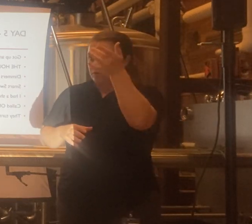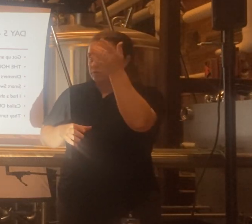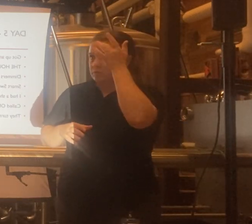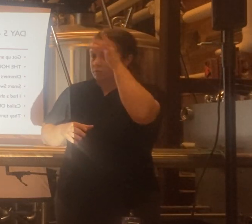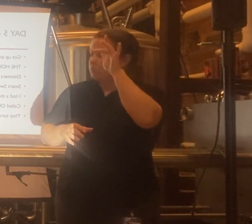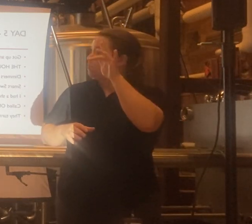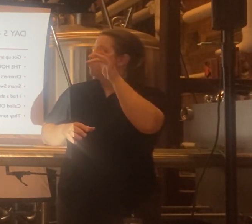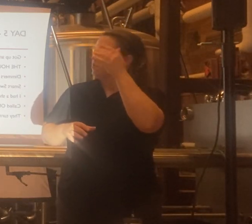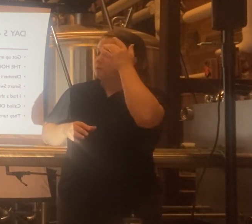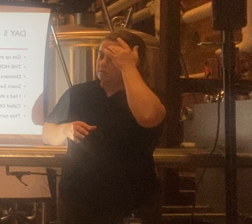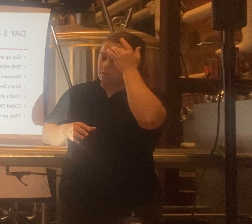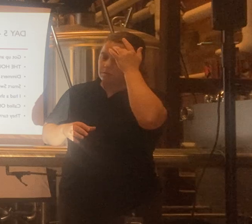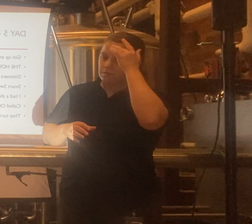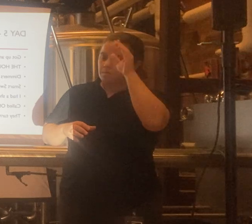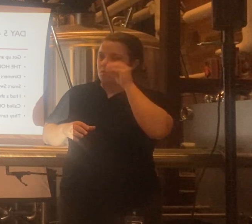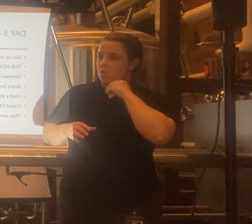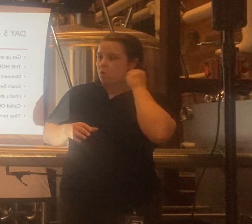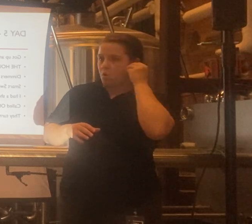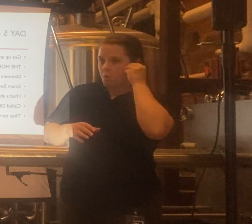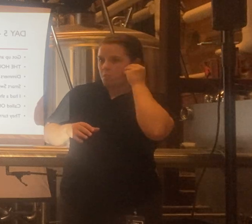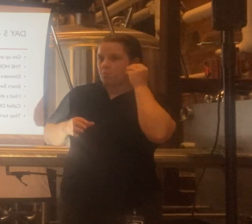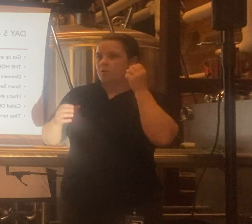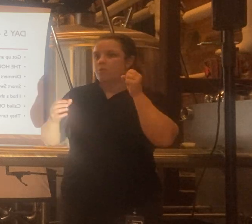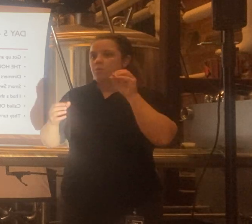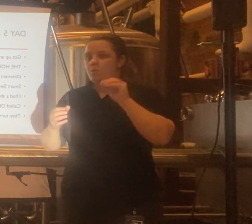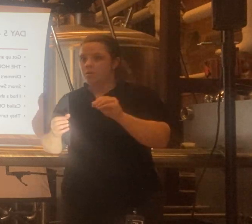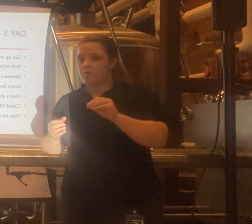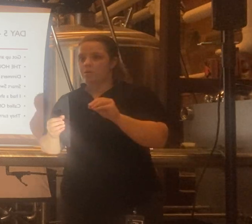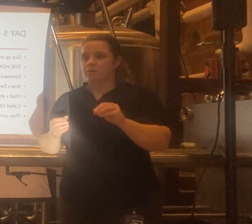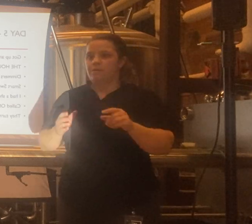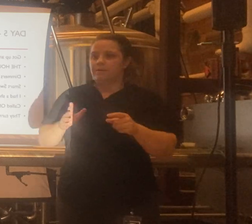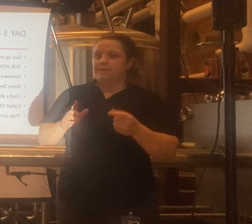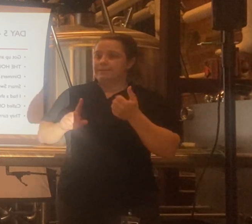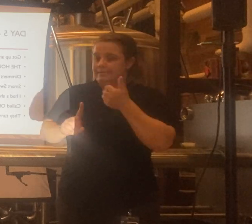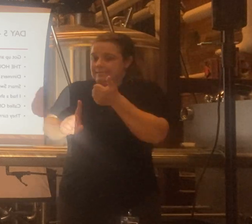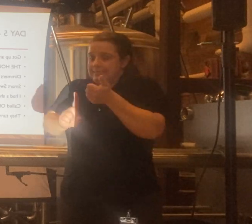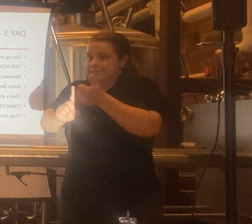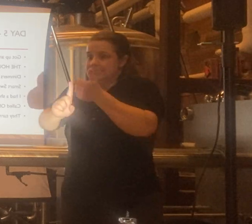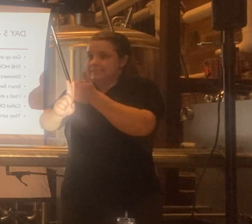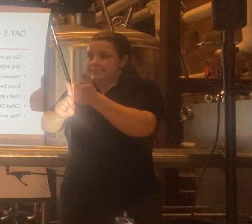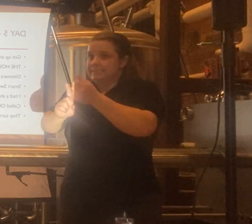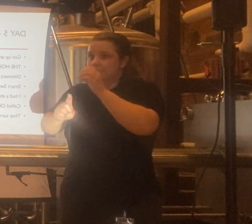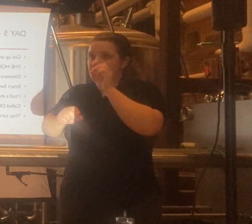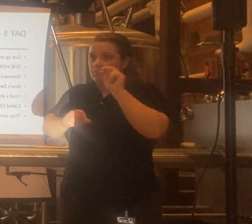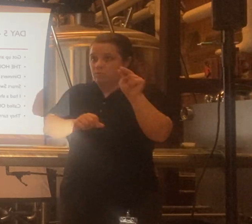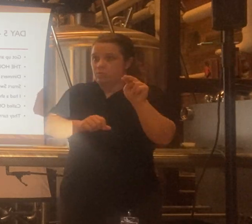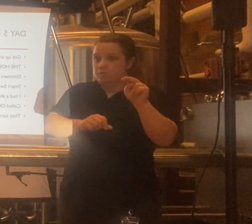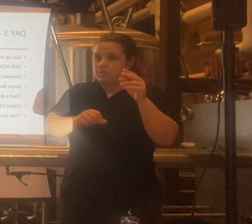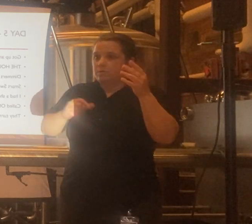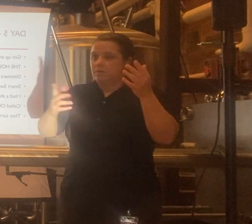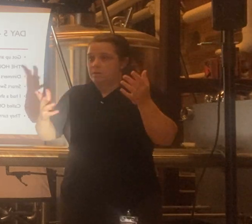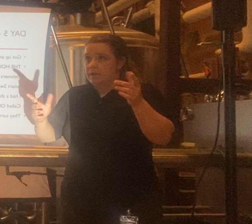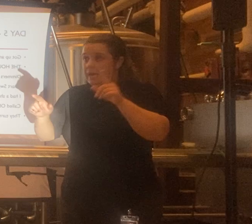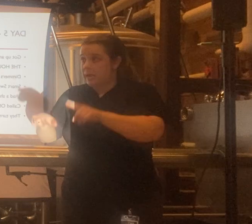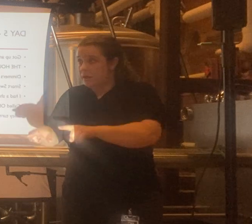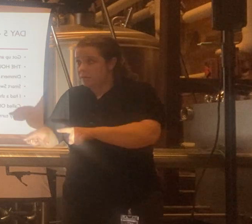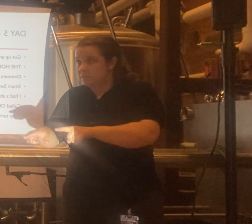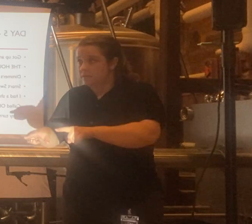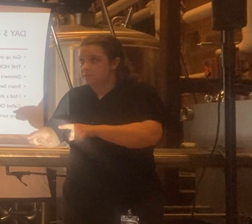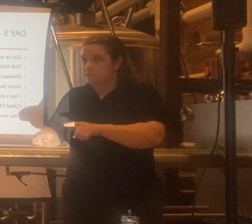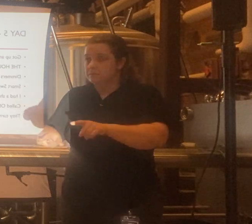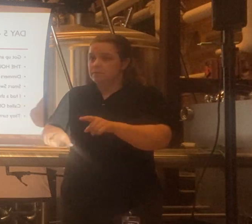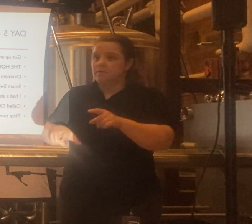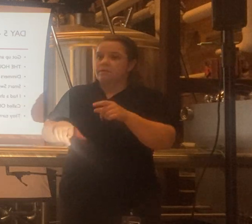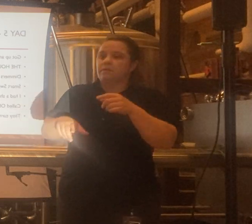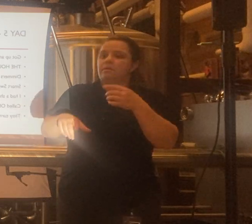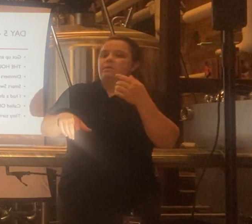or automatically based on a schedule. And so what was happening was there was a short in the electrical system. So I called